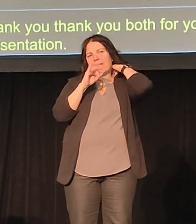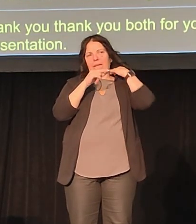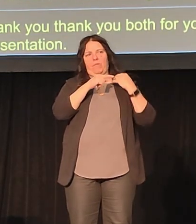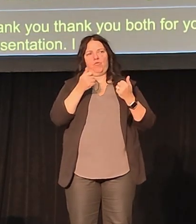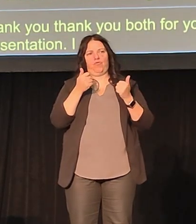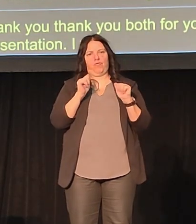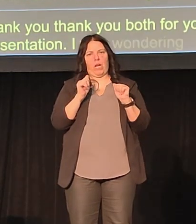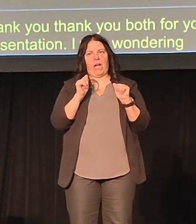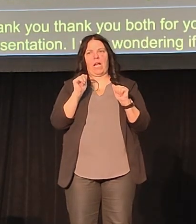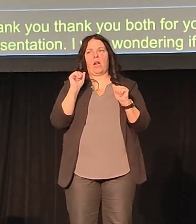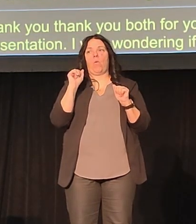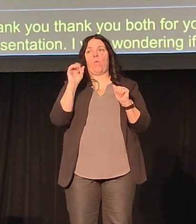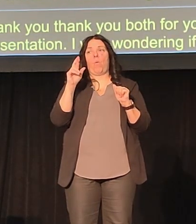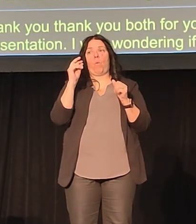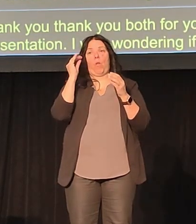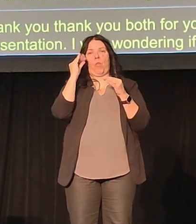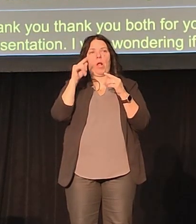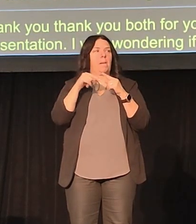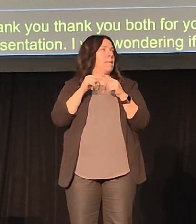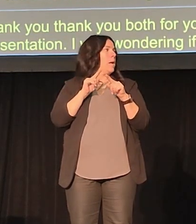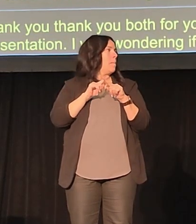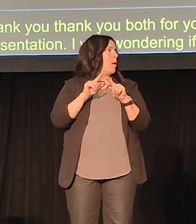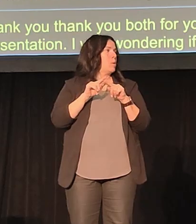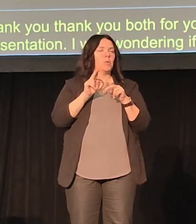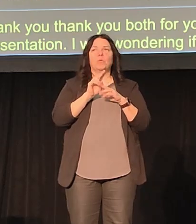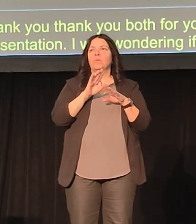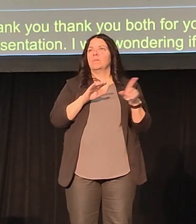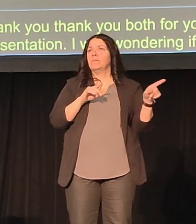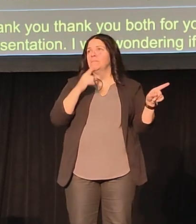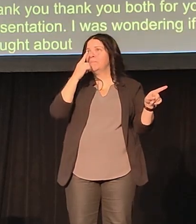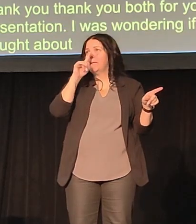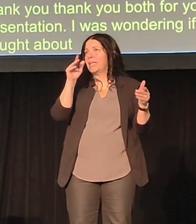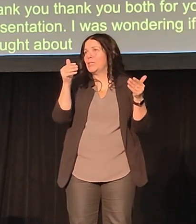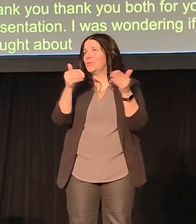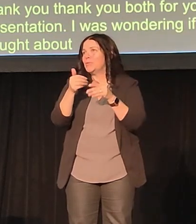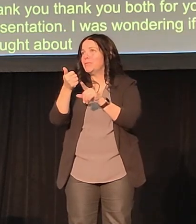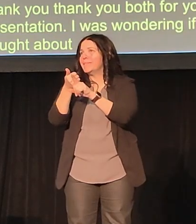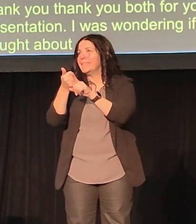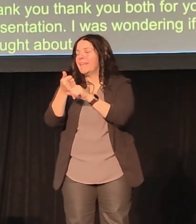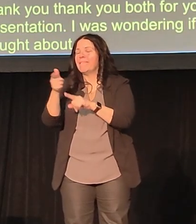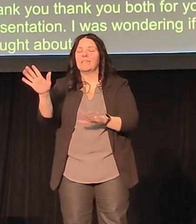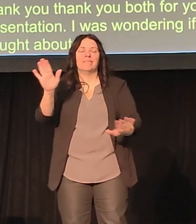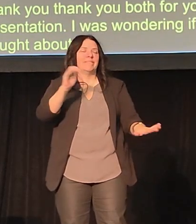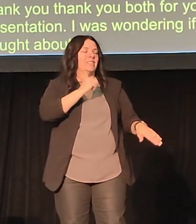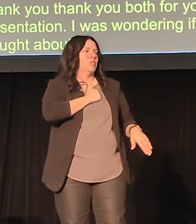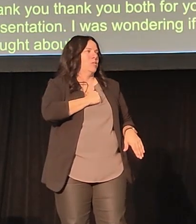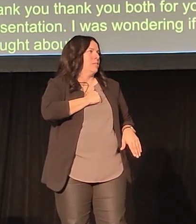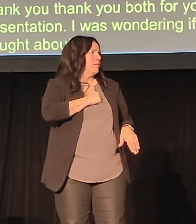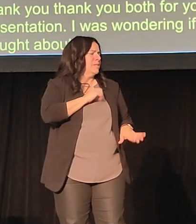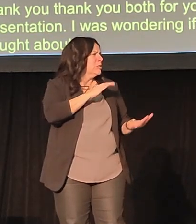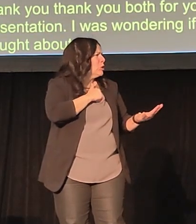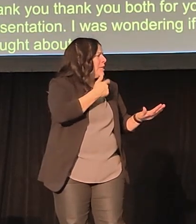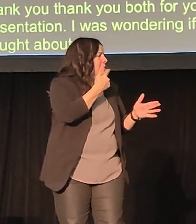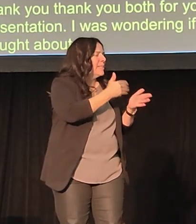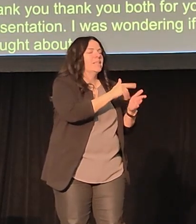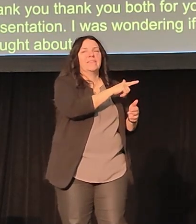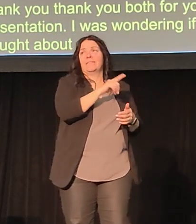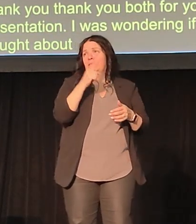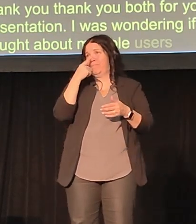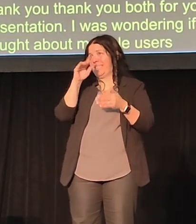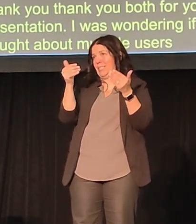thought about multiple users. Excuse me, can you introduce yourself? Sorry. Sorry? Can you introduce yourself?